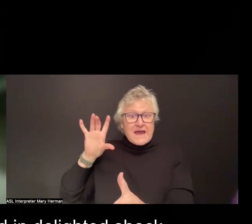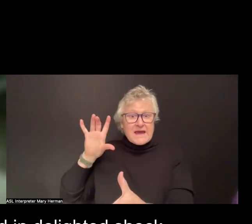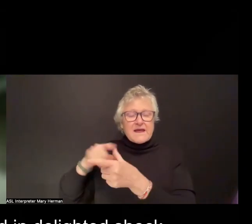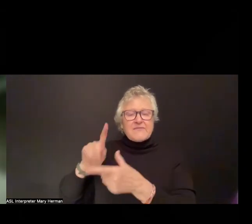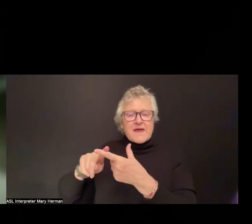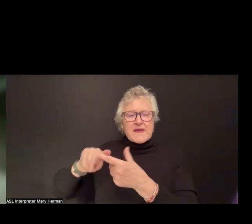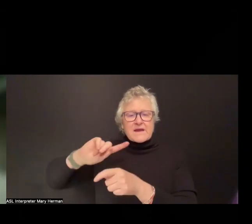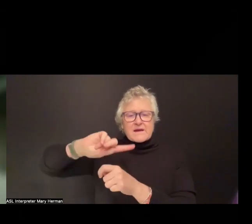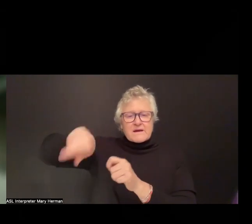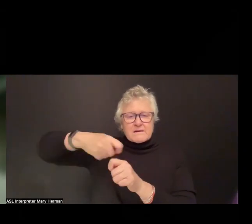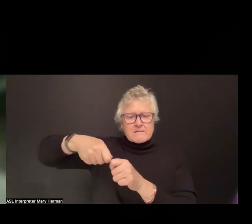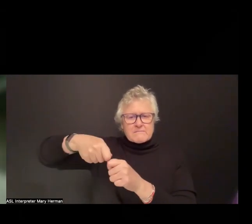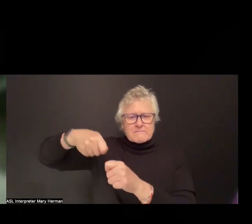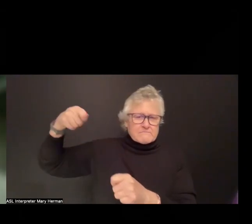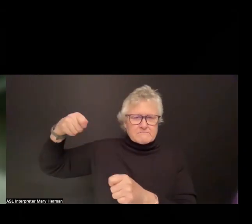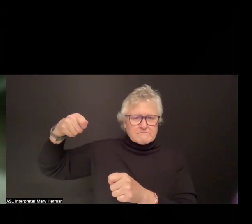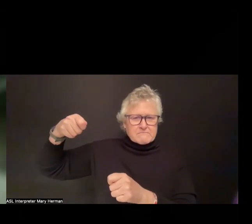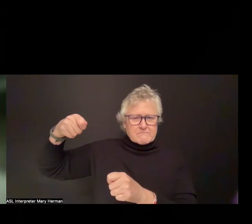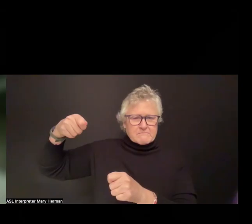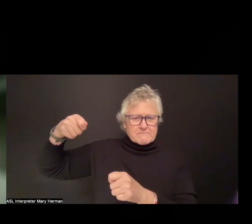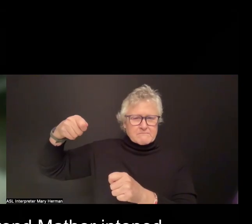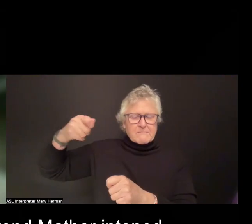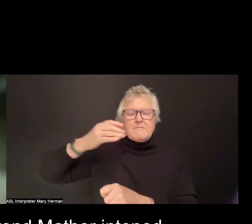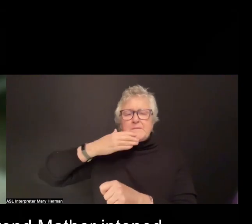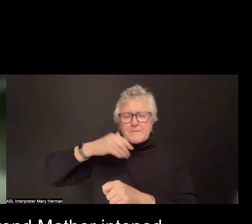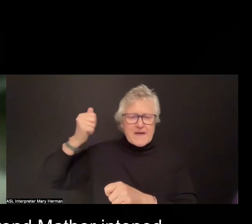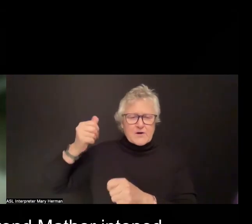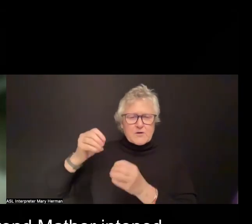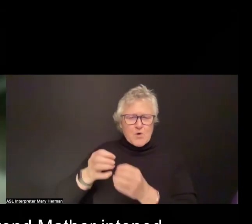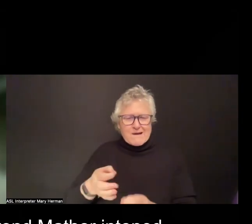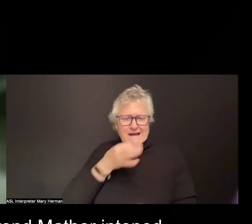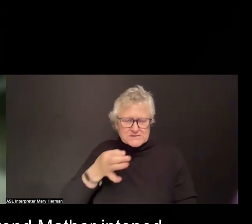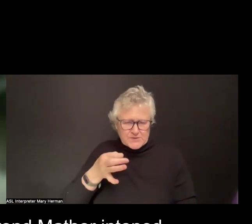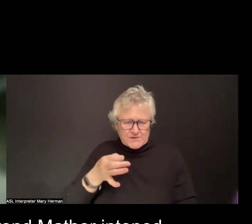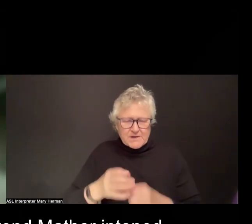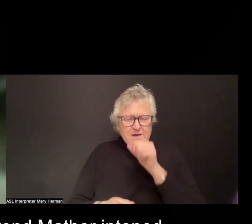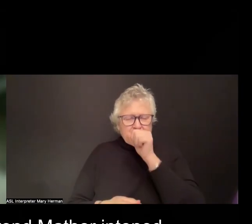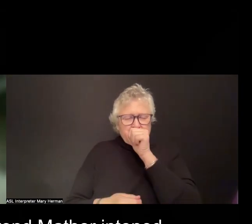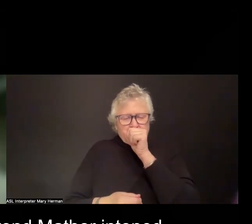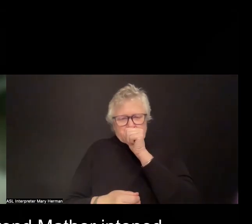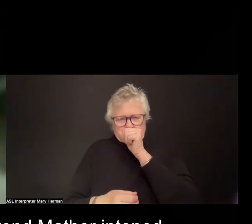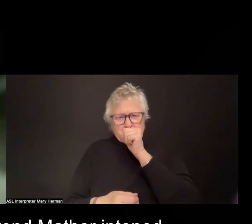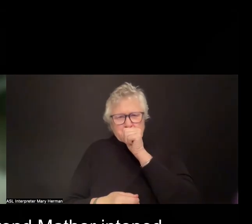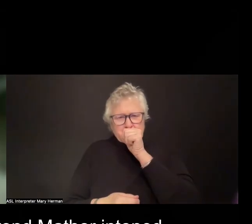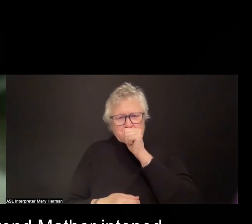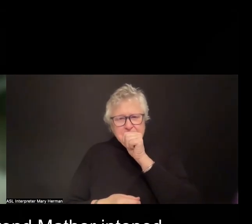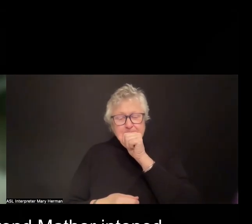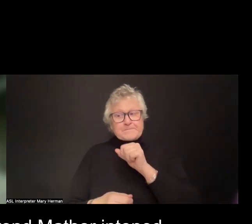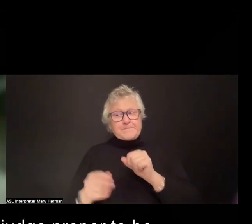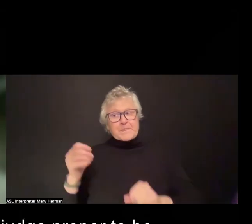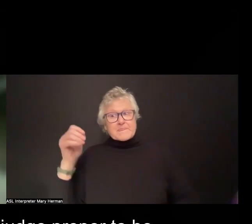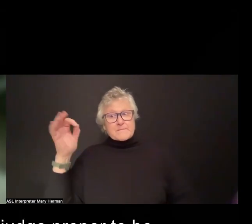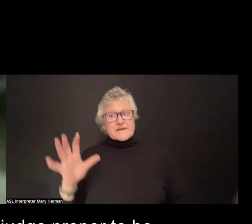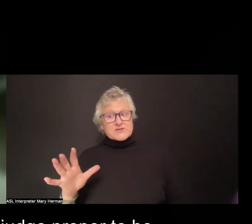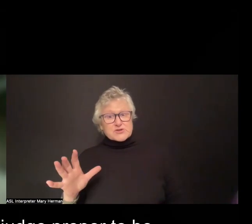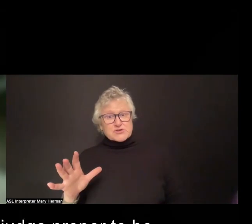weren't having it. They shushed and demanded our silence. "William Fly," Reverend Mather intoned when we had settled down, "will you speak